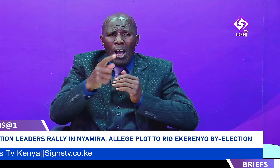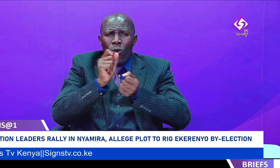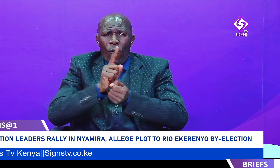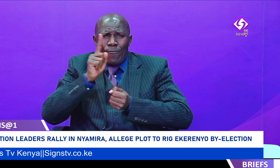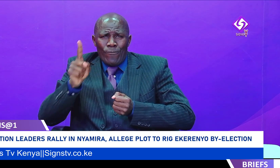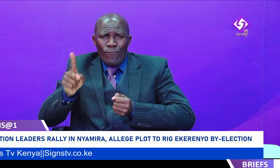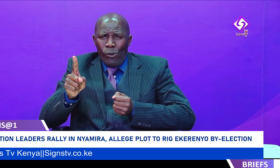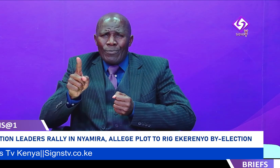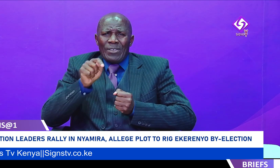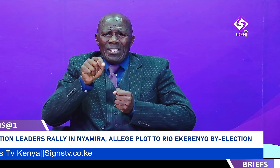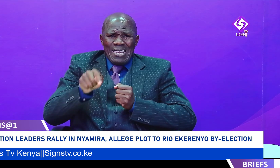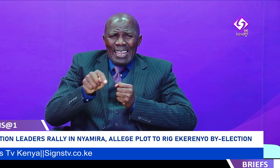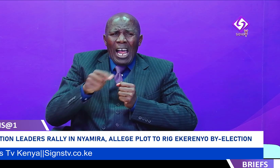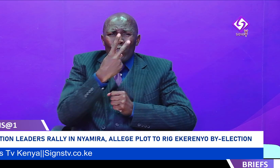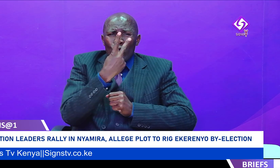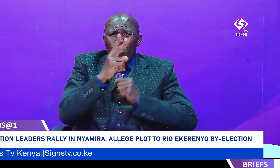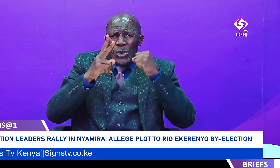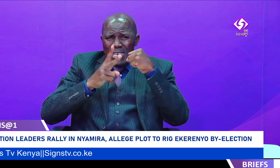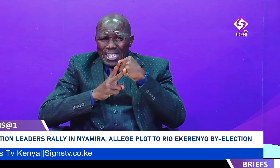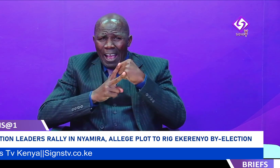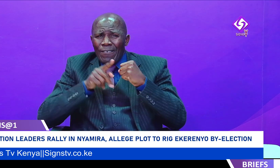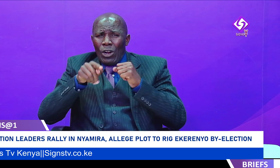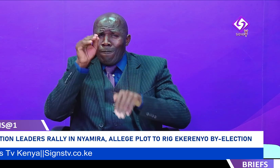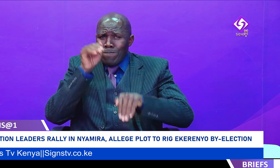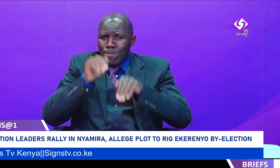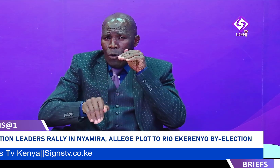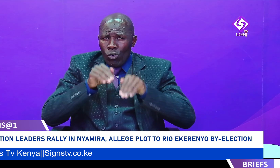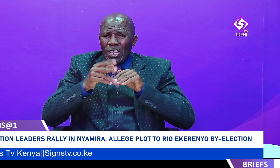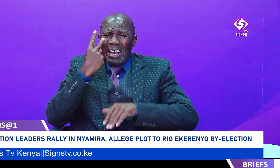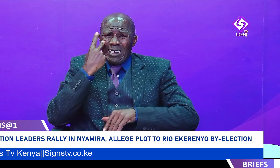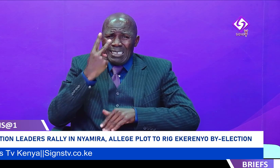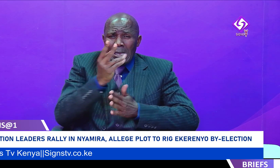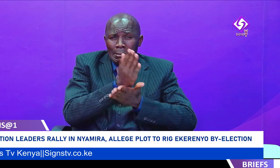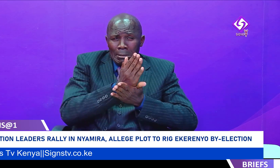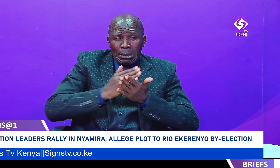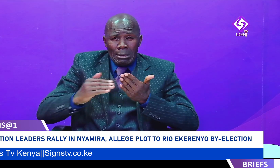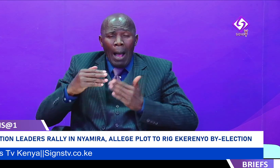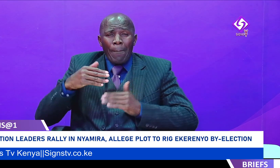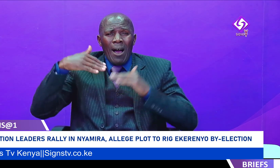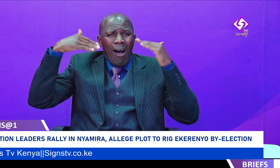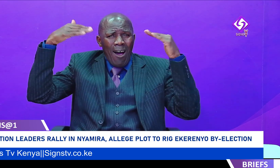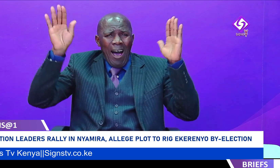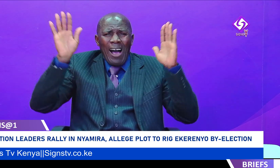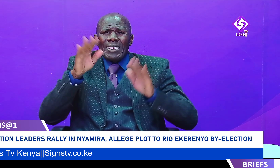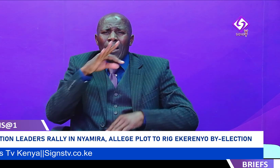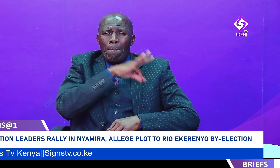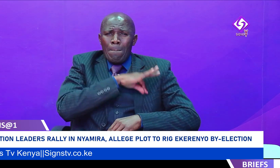The rally, which took place ahead of the November 27th mini-poll, saw